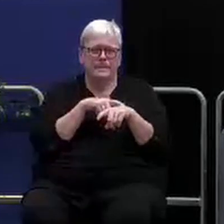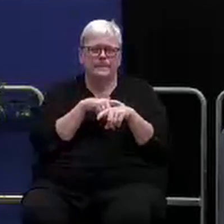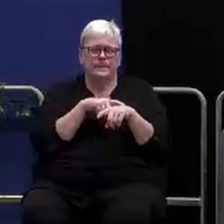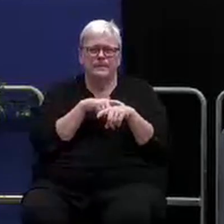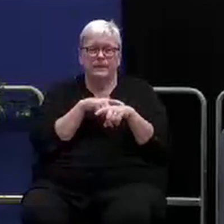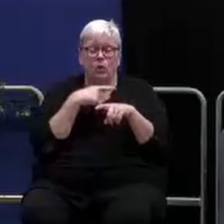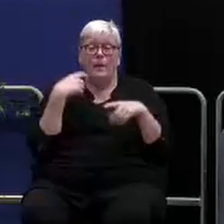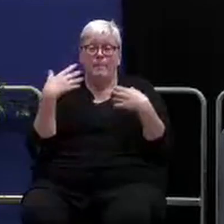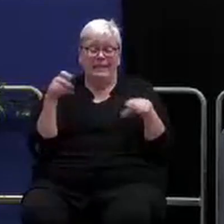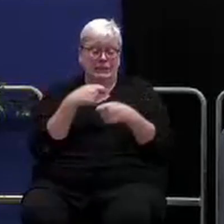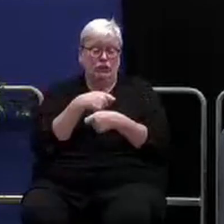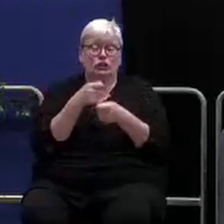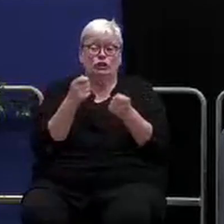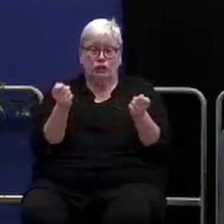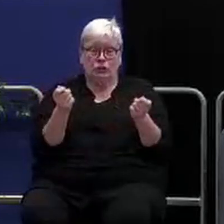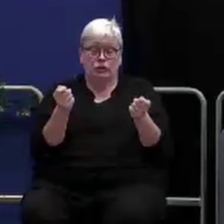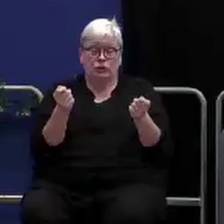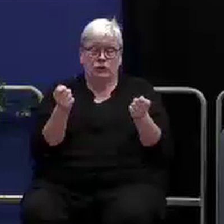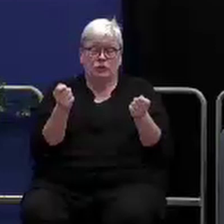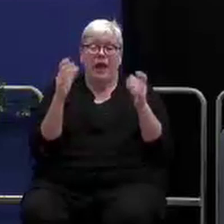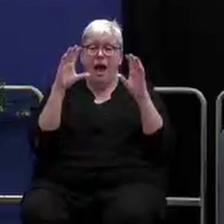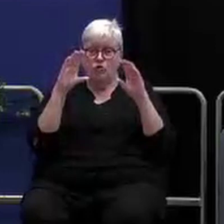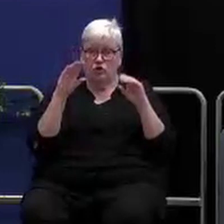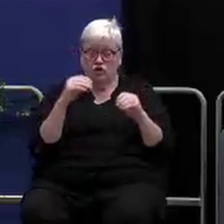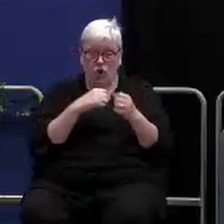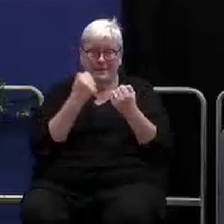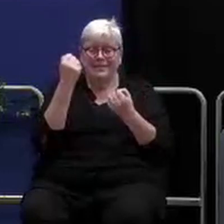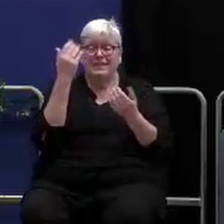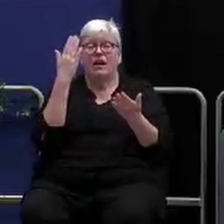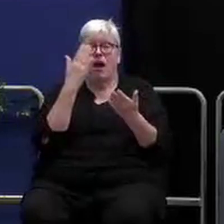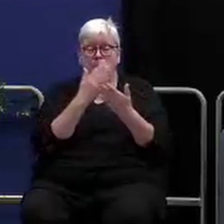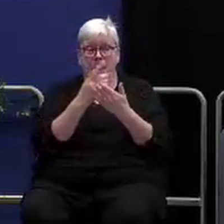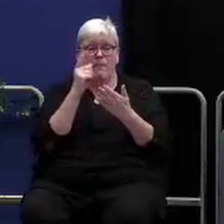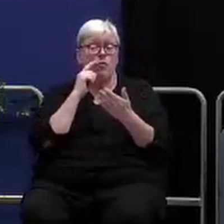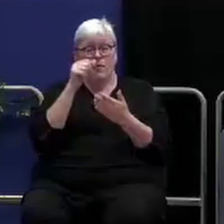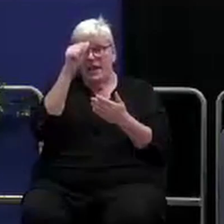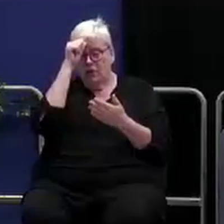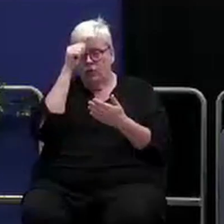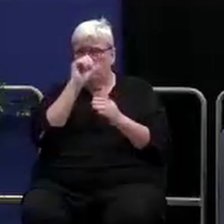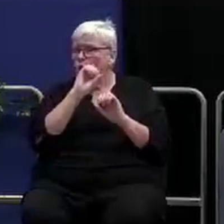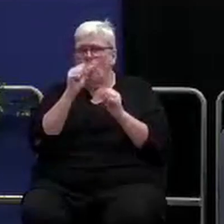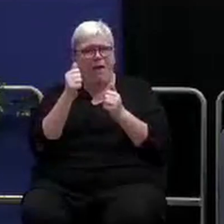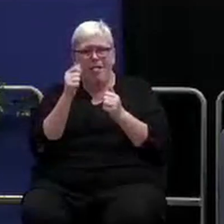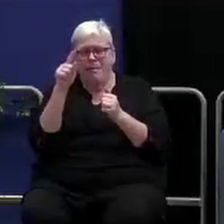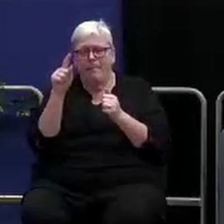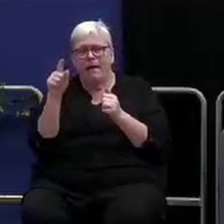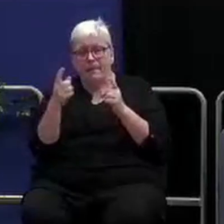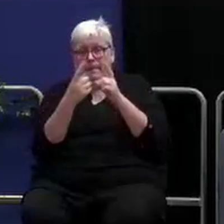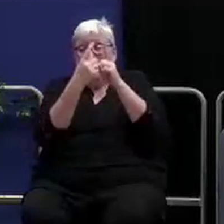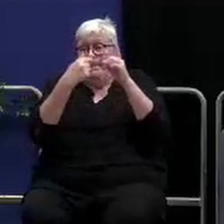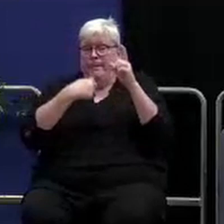when I did, I was stopped in the car park by a woman that I know, not very well,